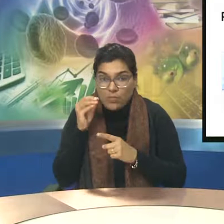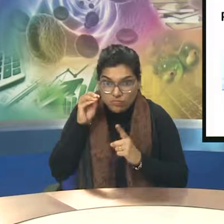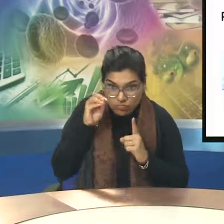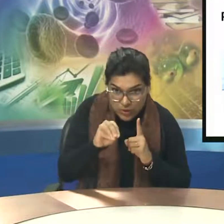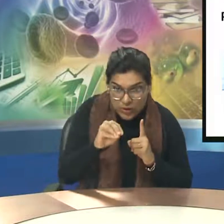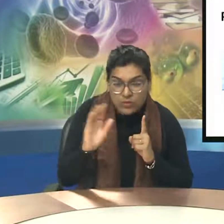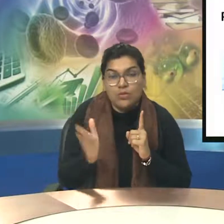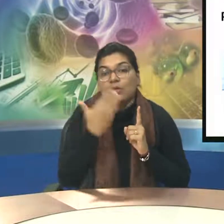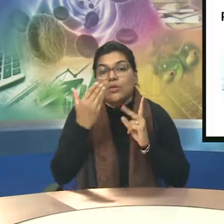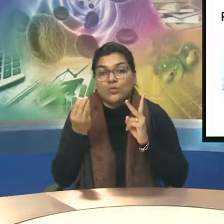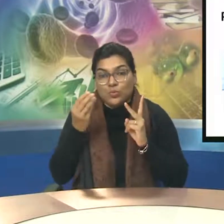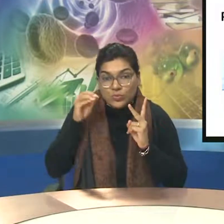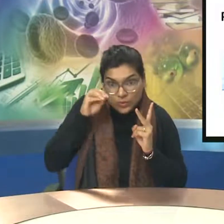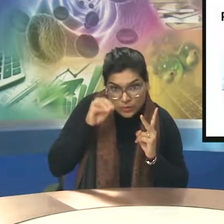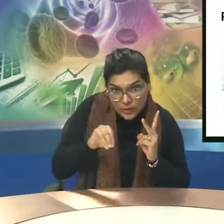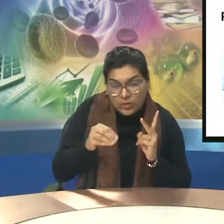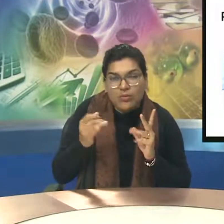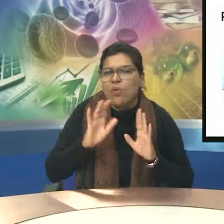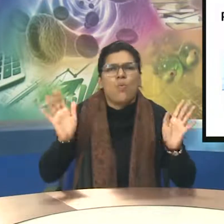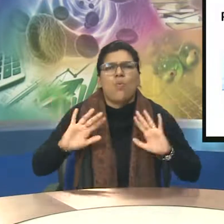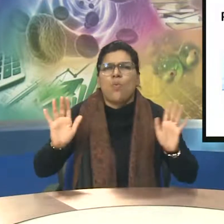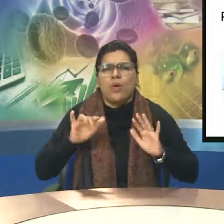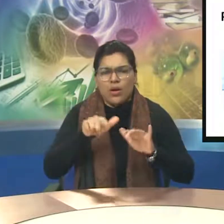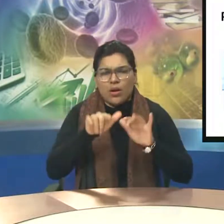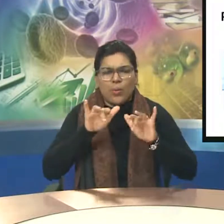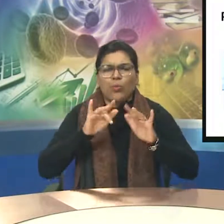not confused and